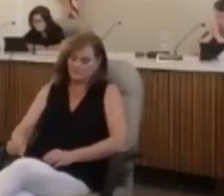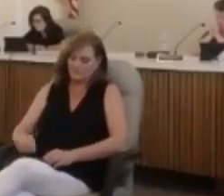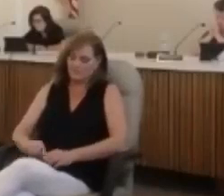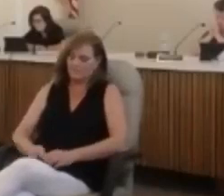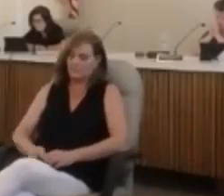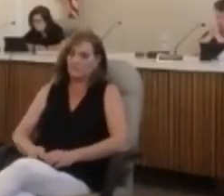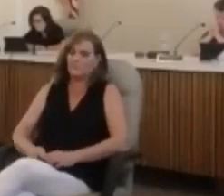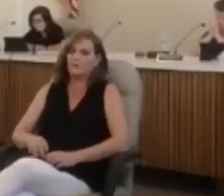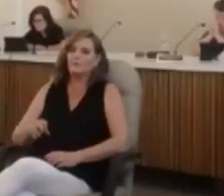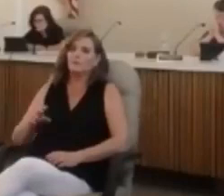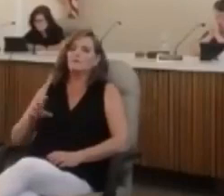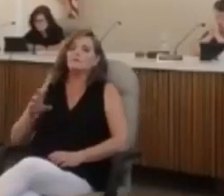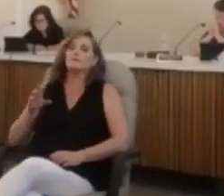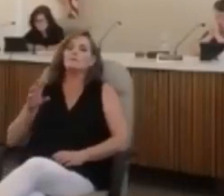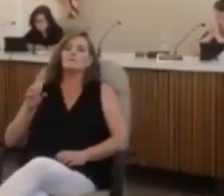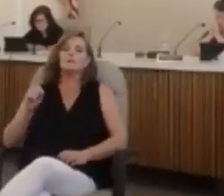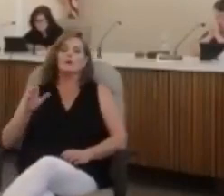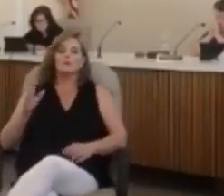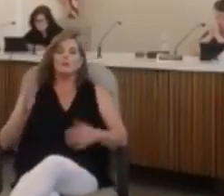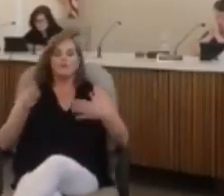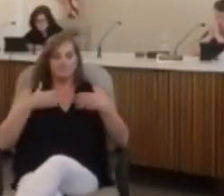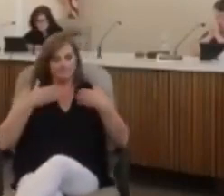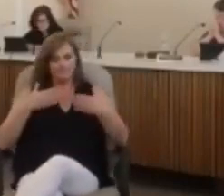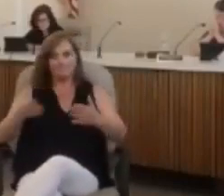All right, it looks like we're live.